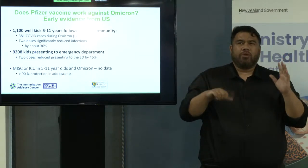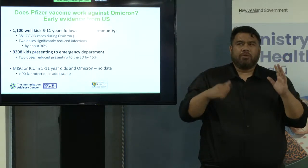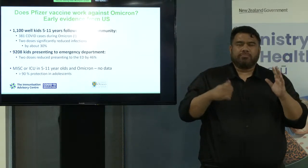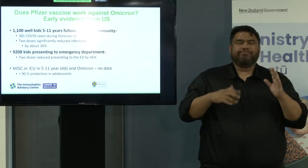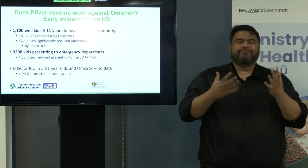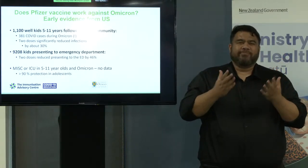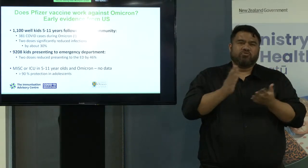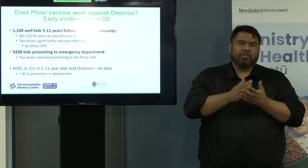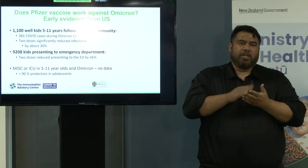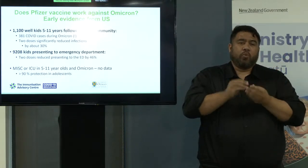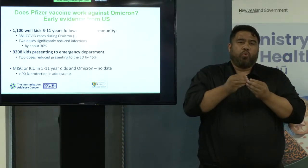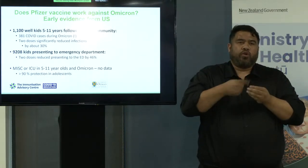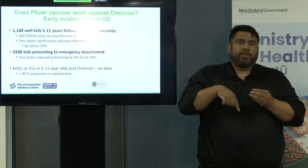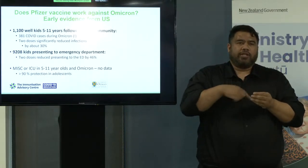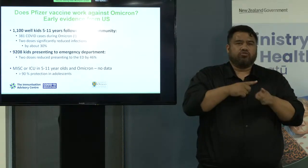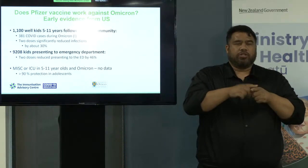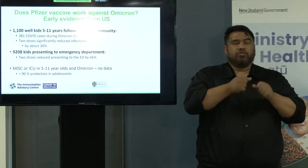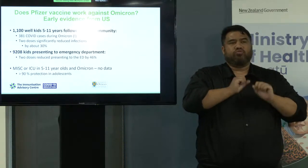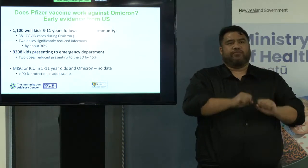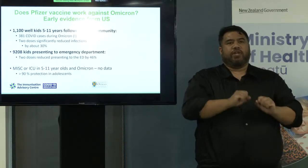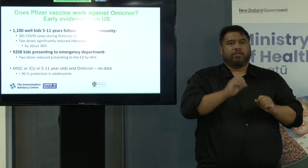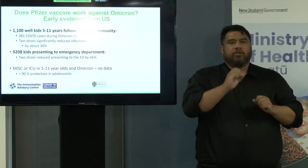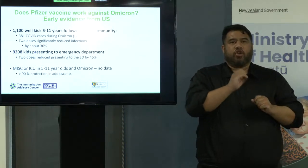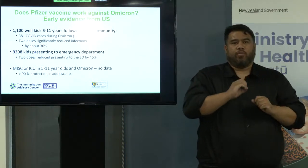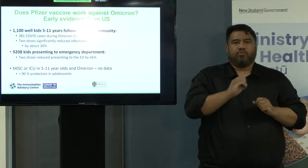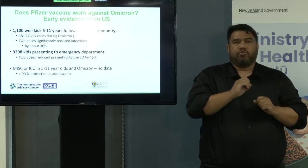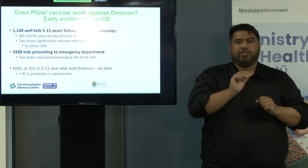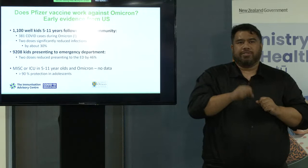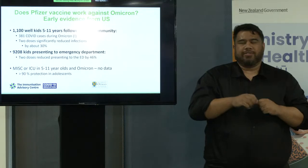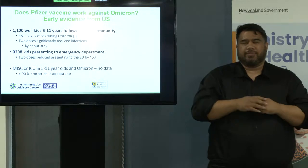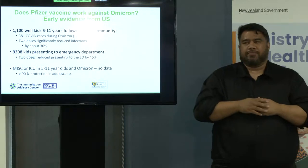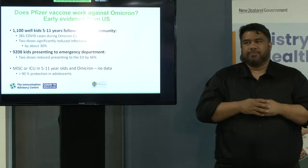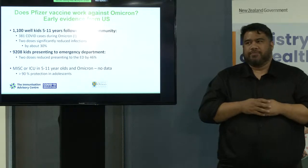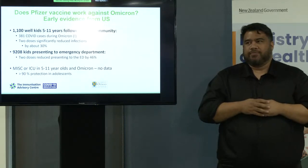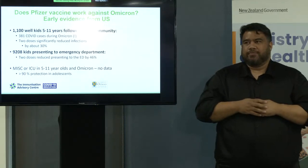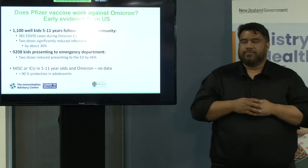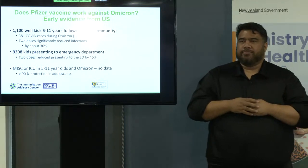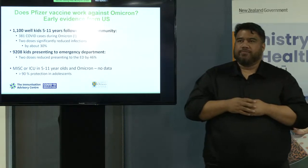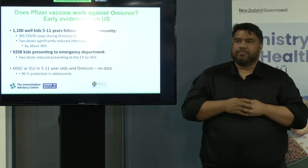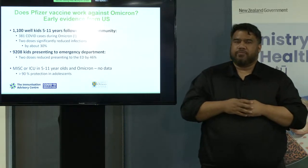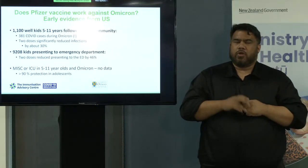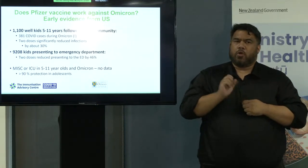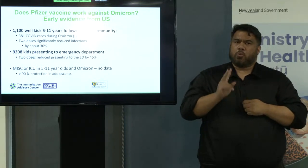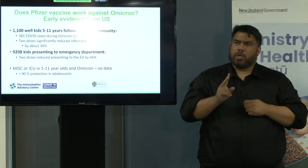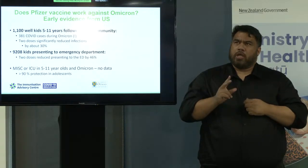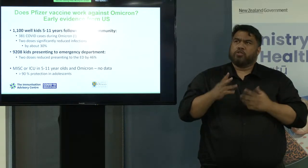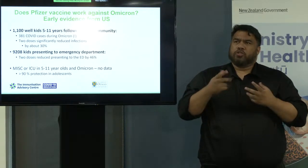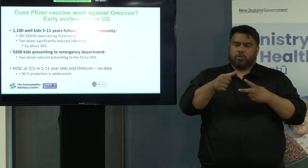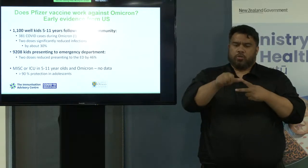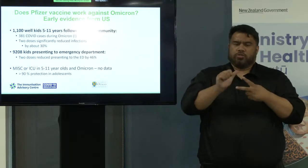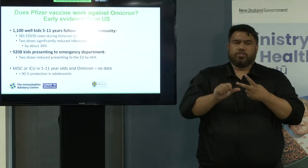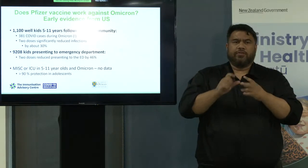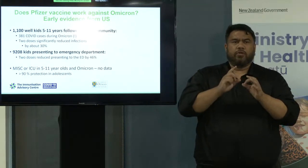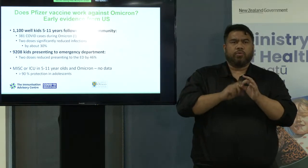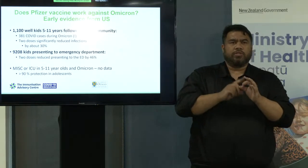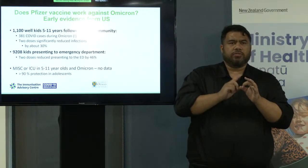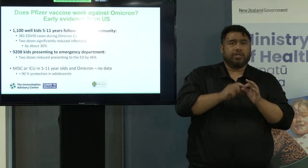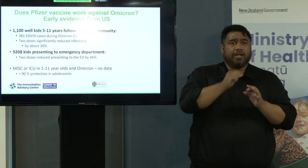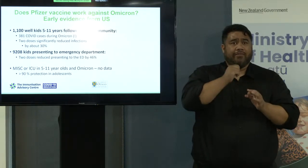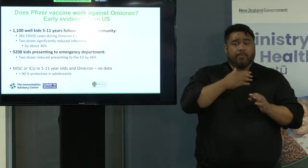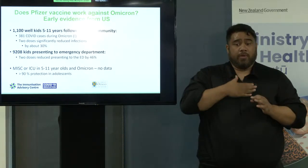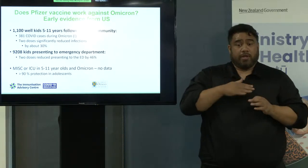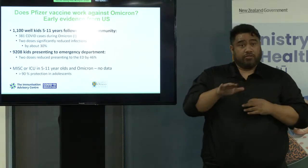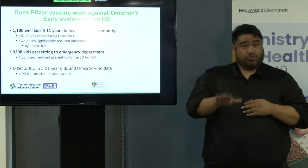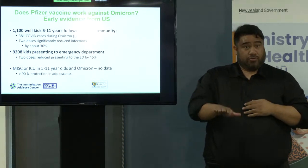Now, it gets on to the next important question as well. Okay, this is a problem. If I give my